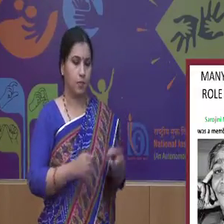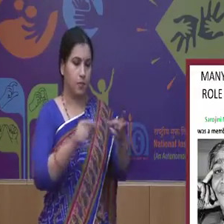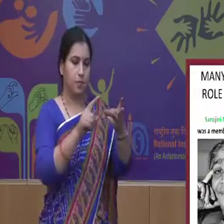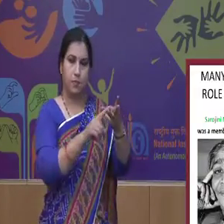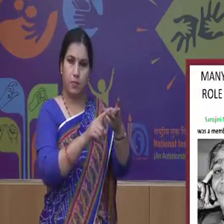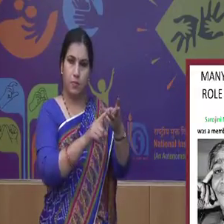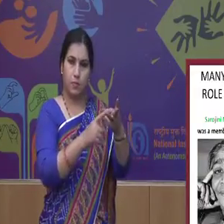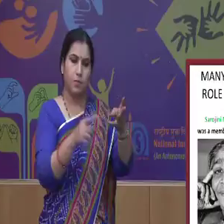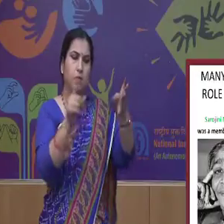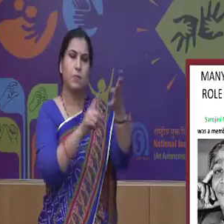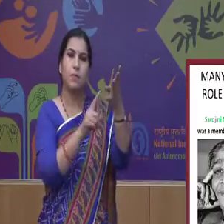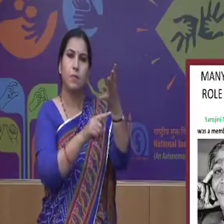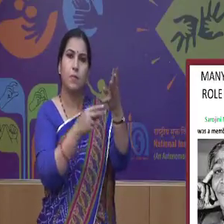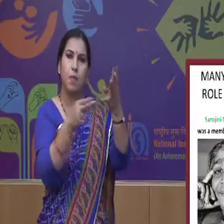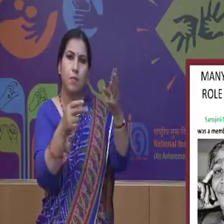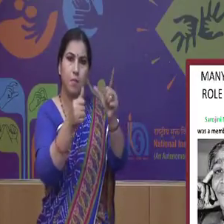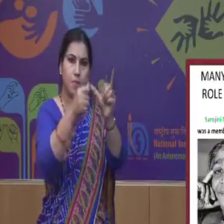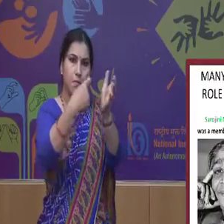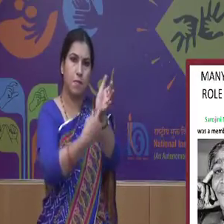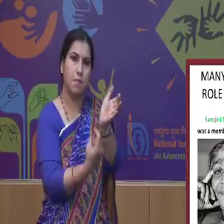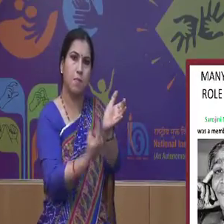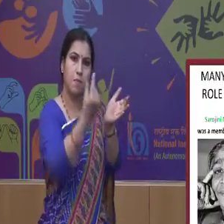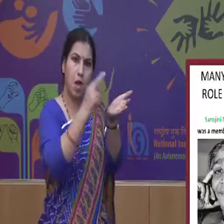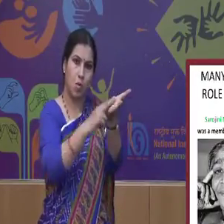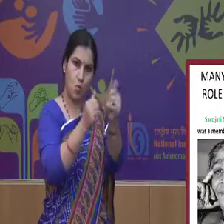and Aruna Asaf Ali,